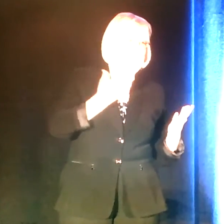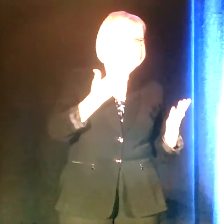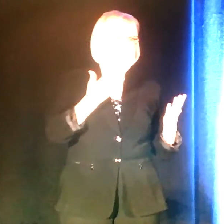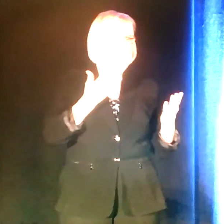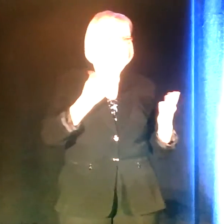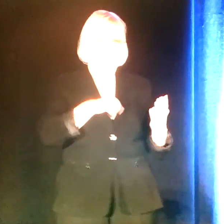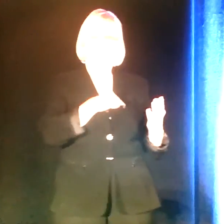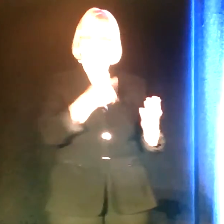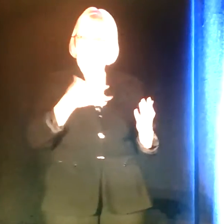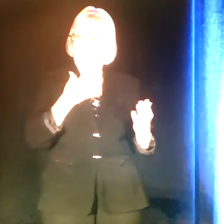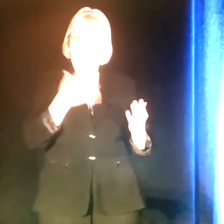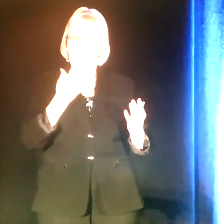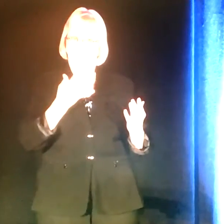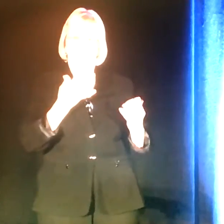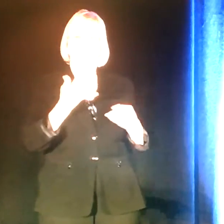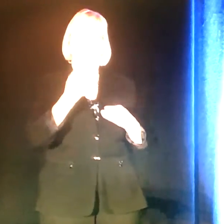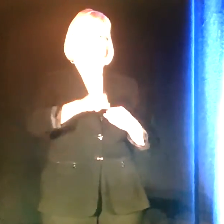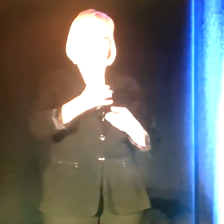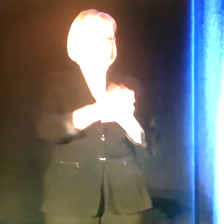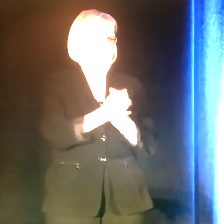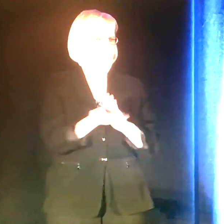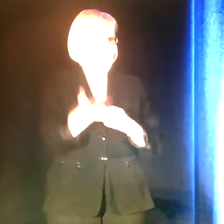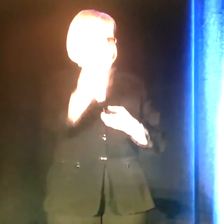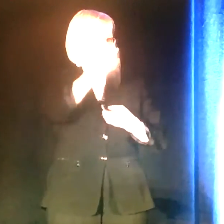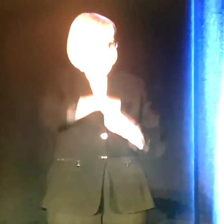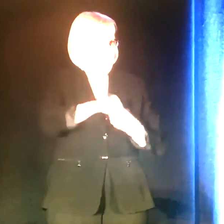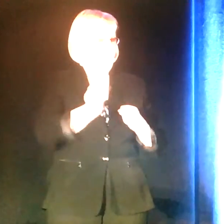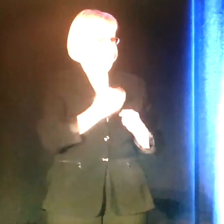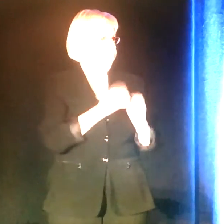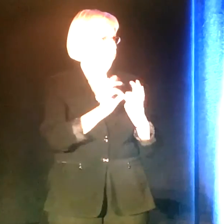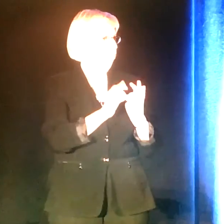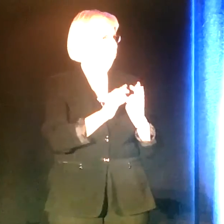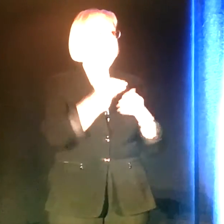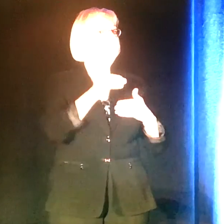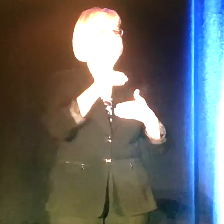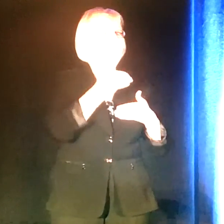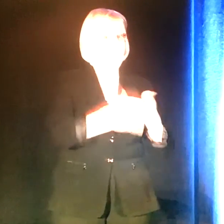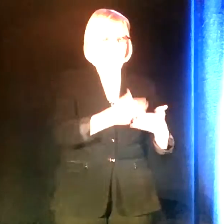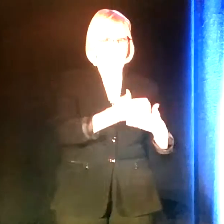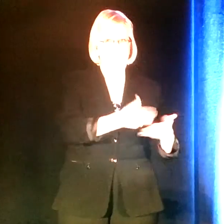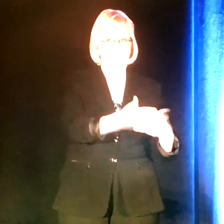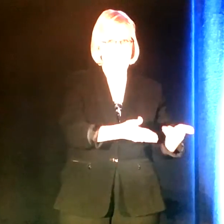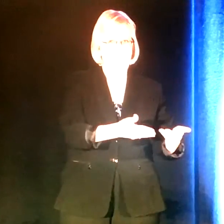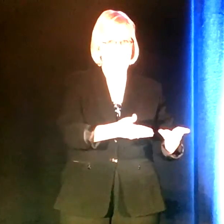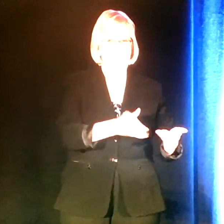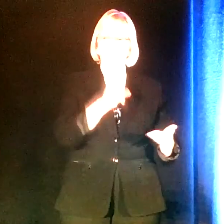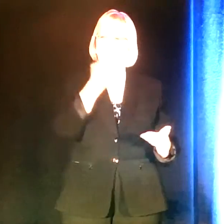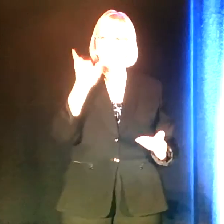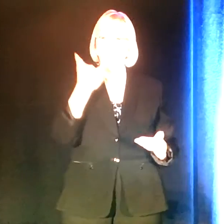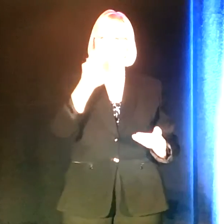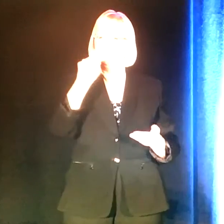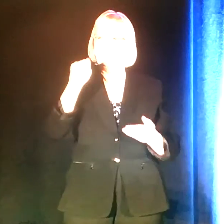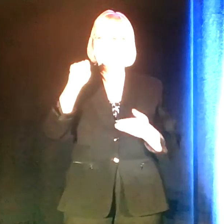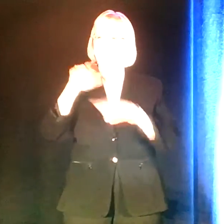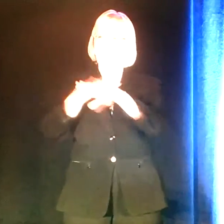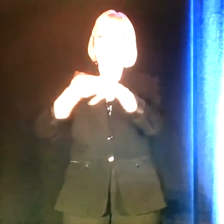Interpreters, they need to notice how that person feels, and that can become involved in our interpreting